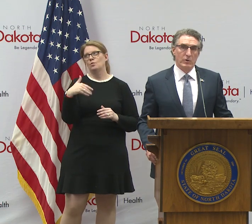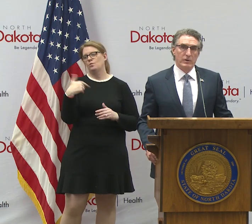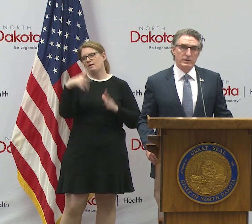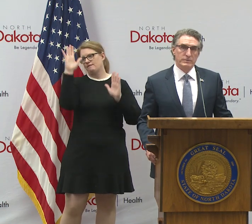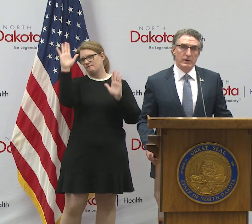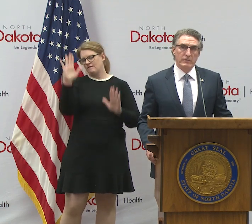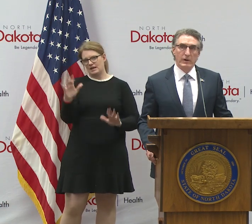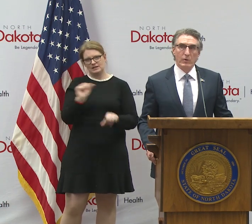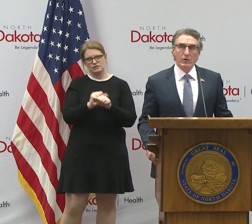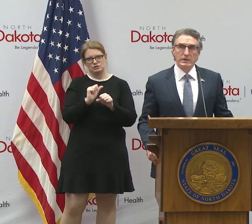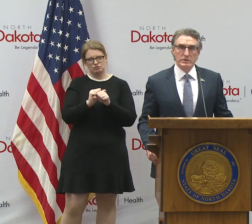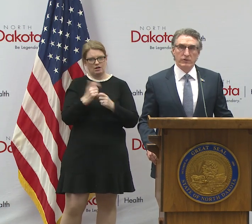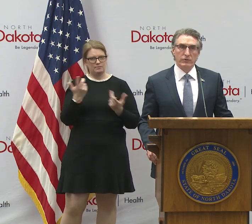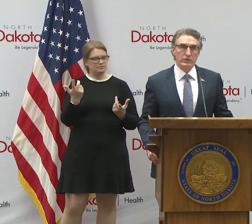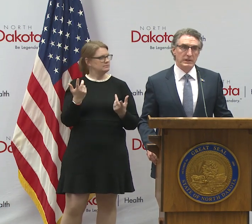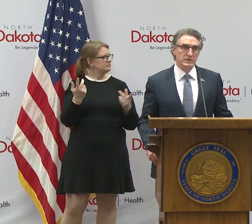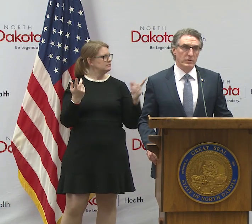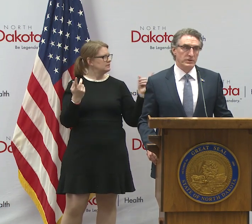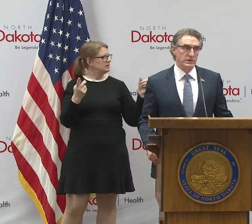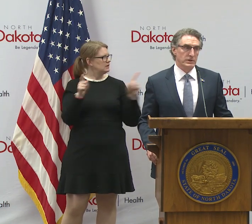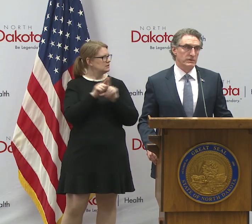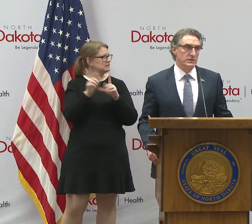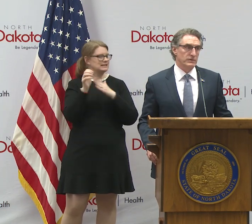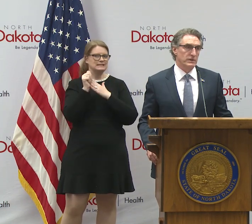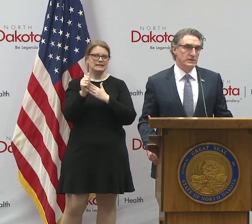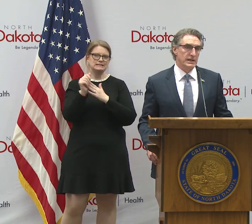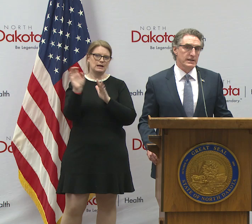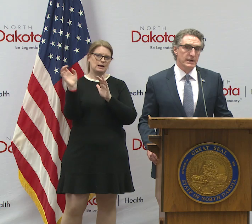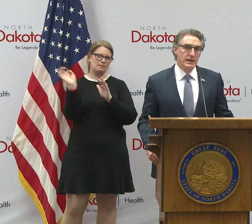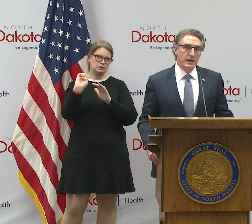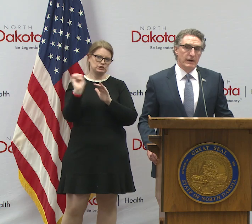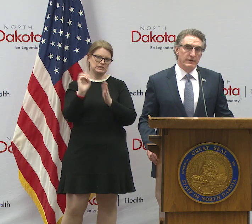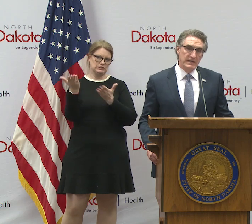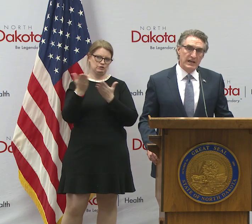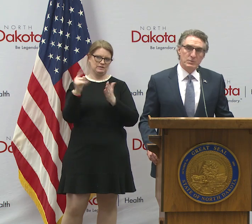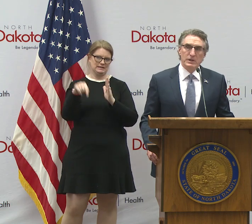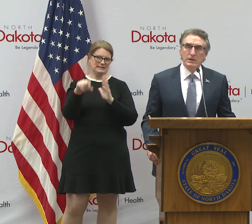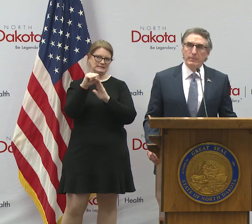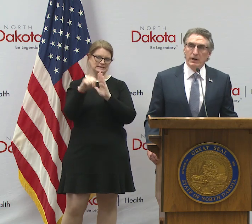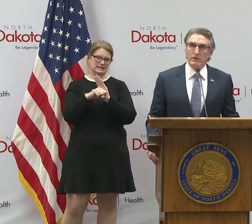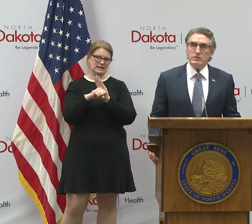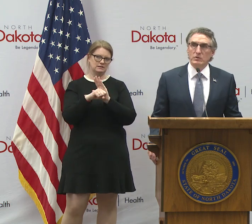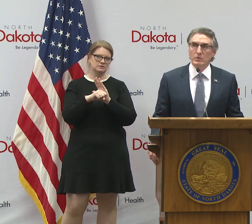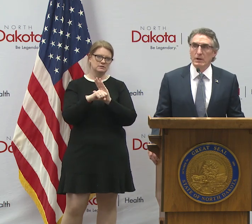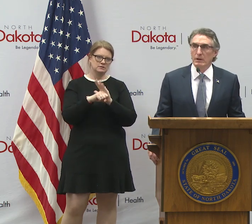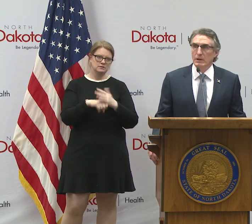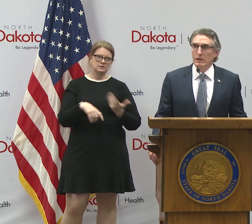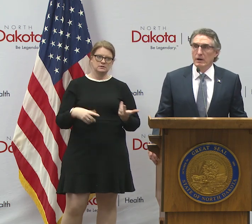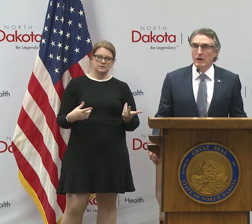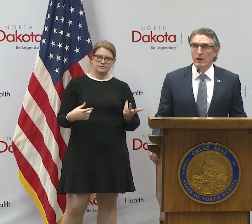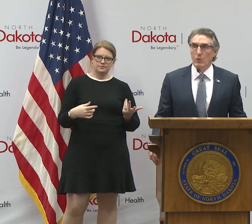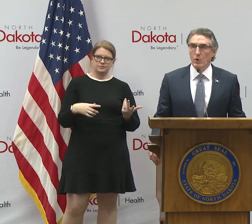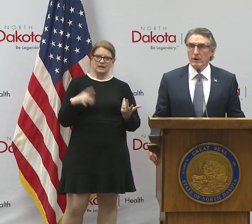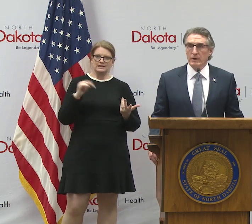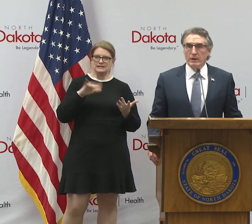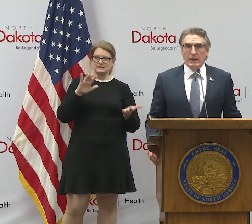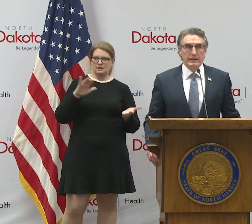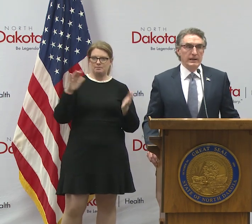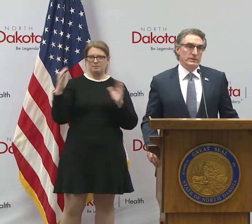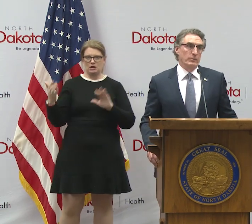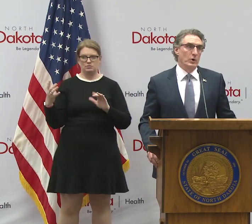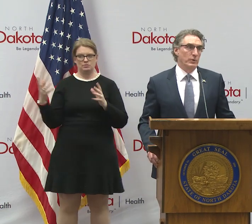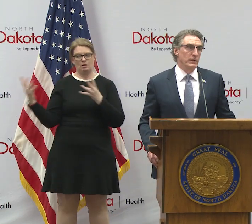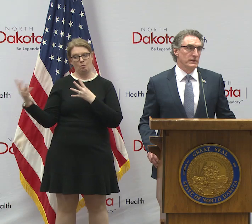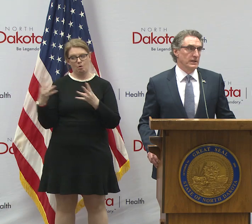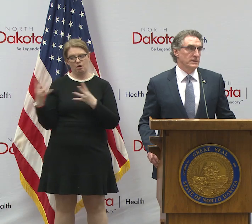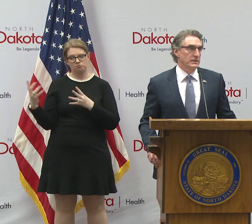in that role, and as part of that role, he's also leads emergency services for the state. This has been compared to a war. I think